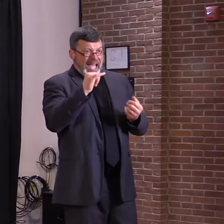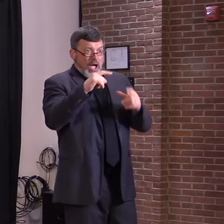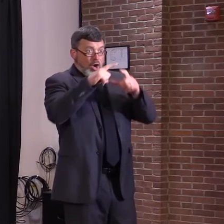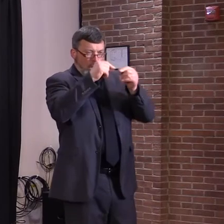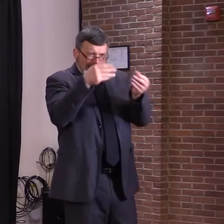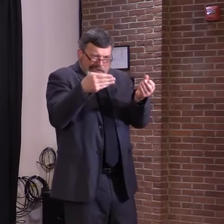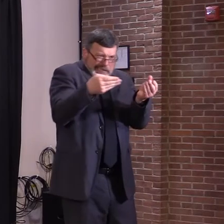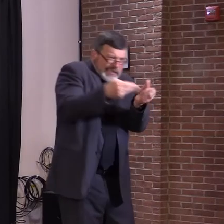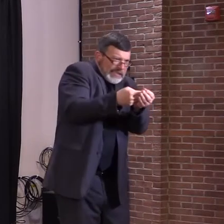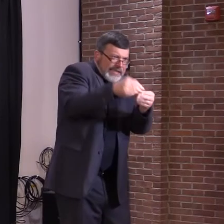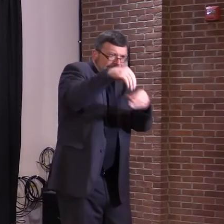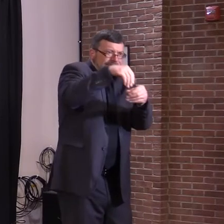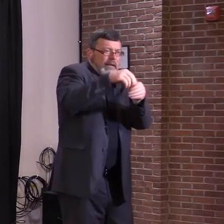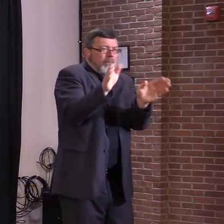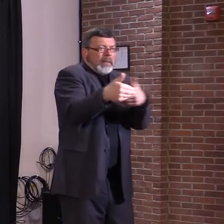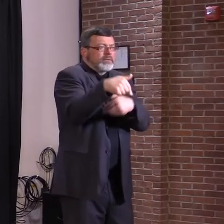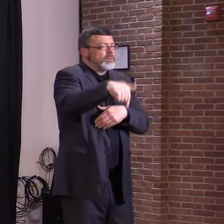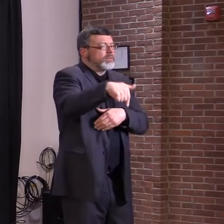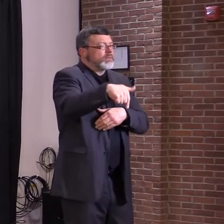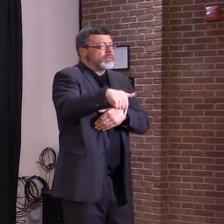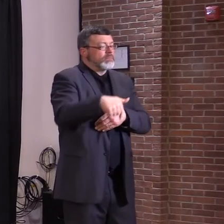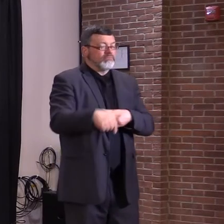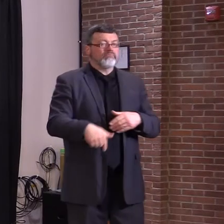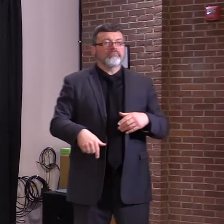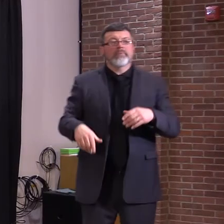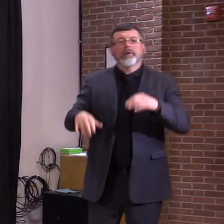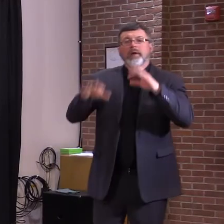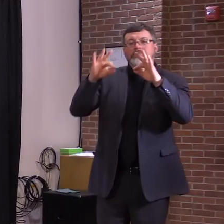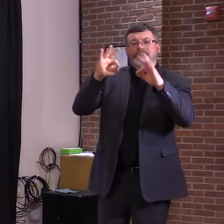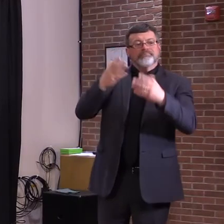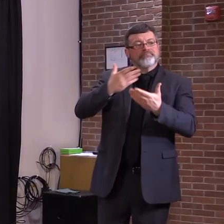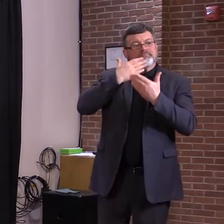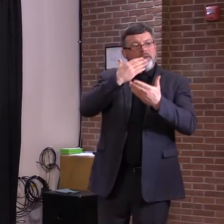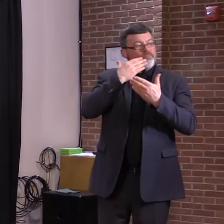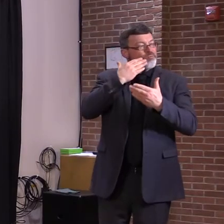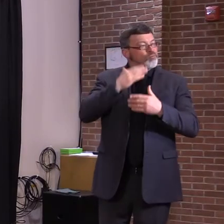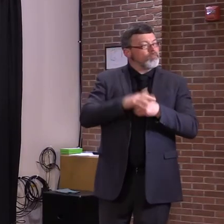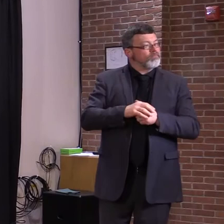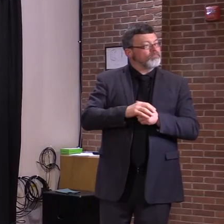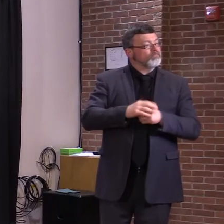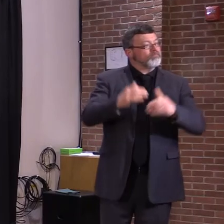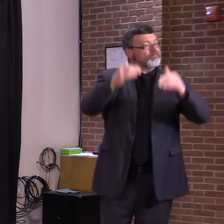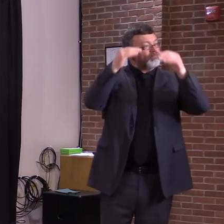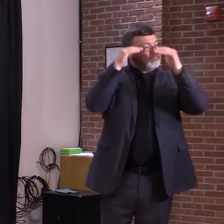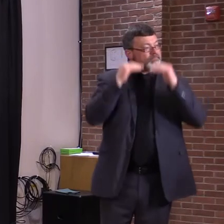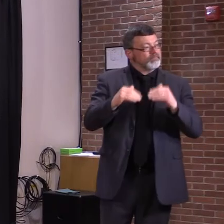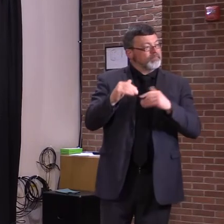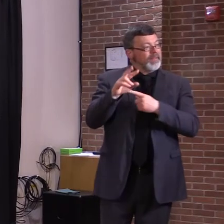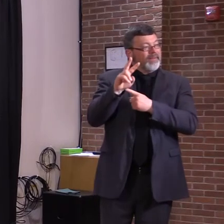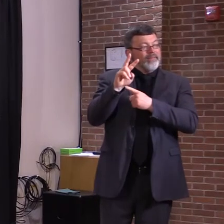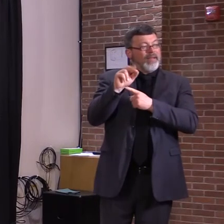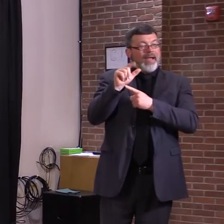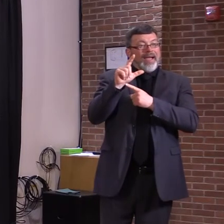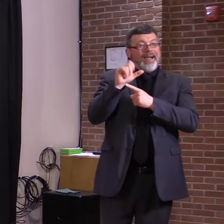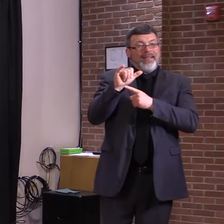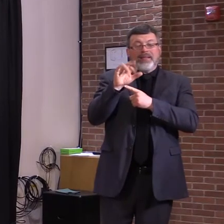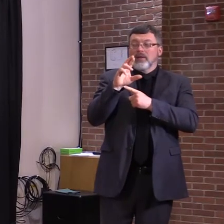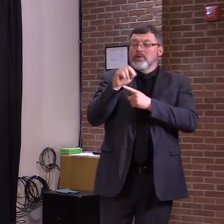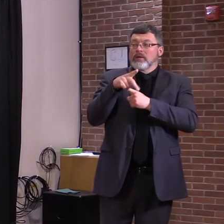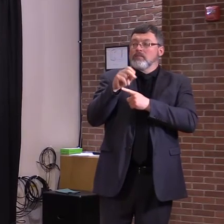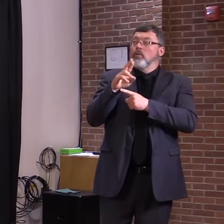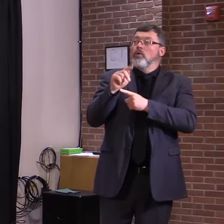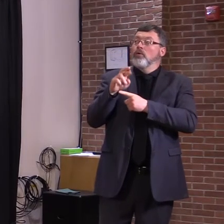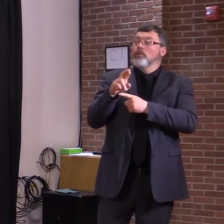right. Thank you. Lisa Loomis, the Valley Reporter. Good afternoon. I'm hearing from community members who are concerned that